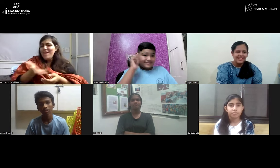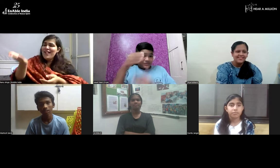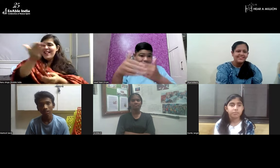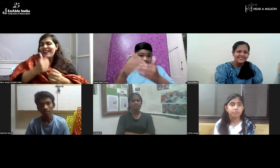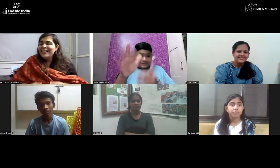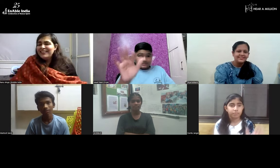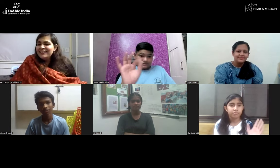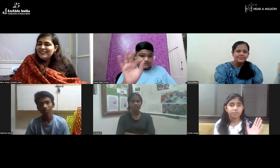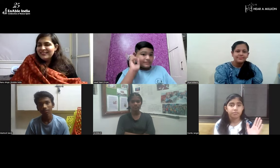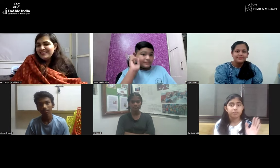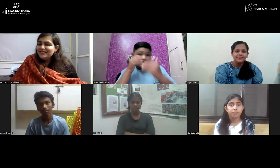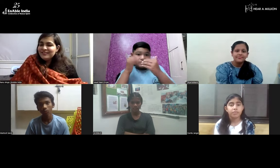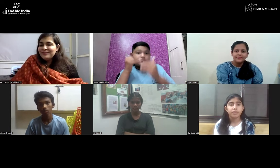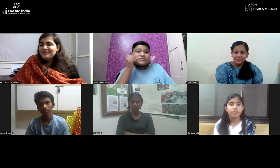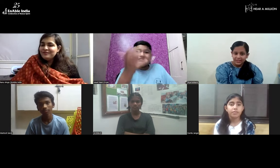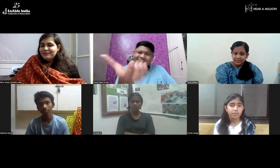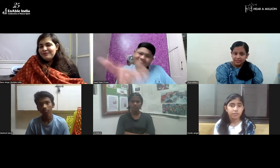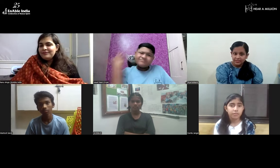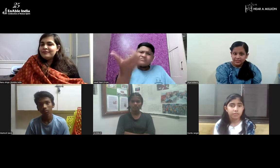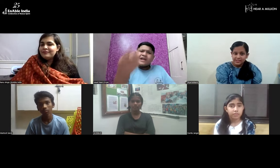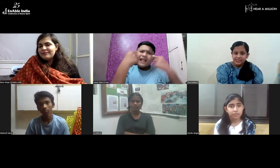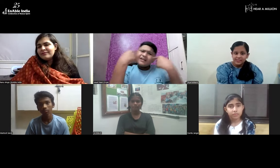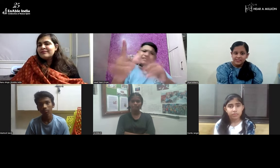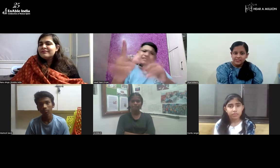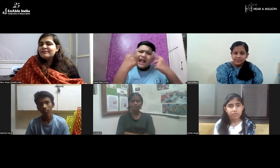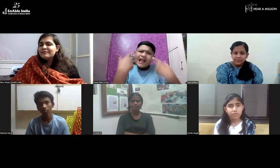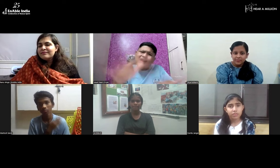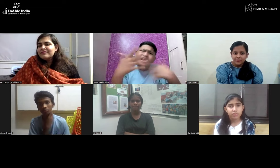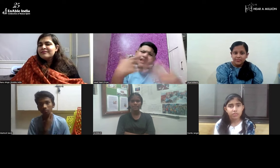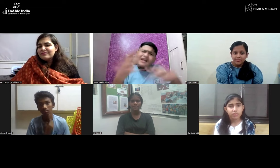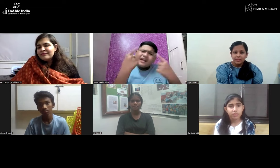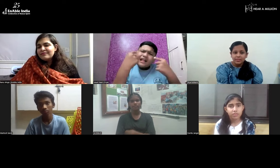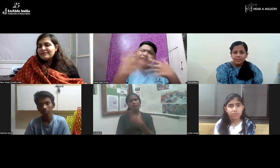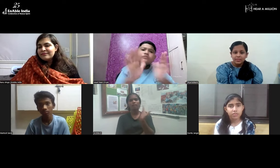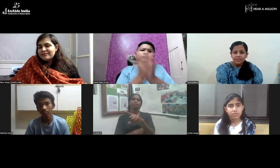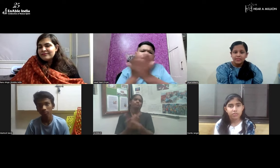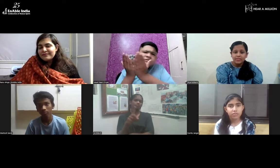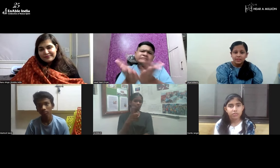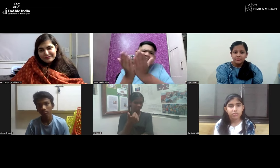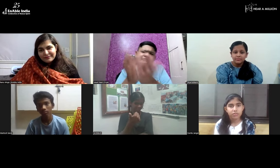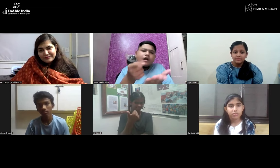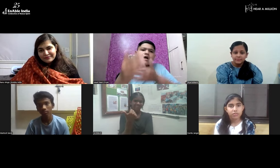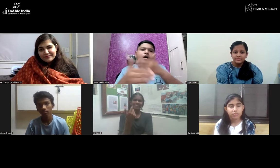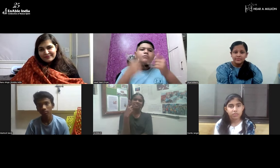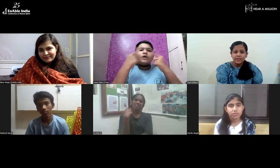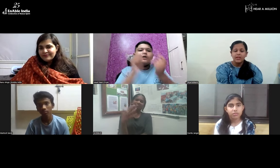touch, yeah, you know the difference. So, I, being a woman, and